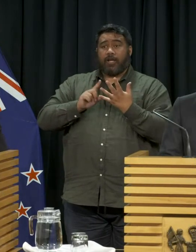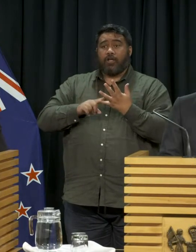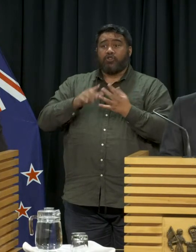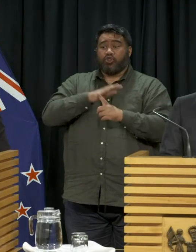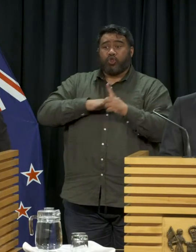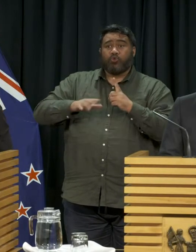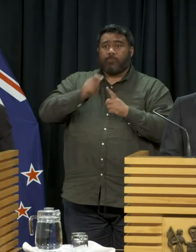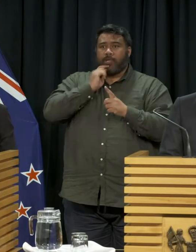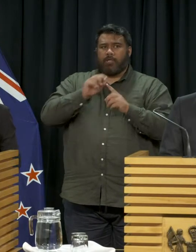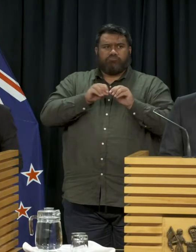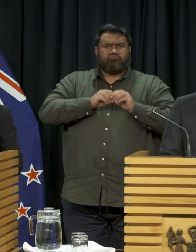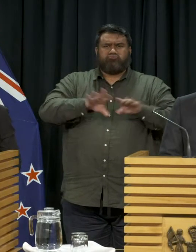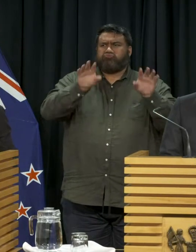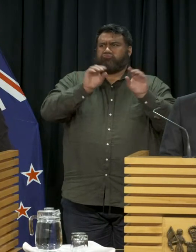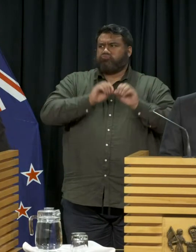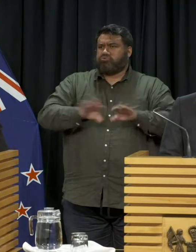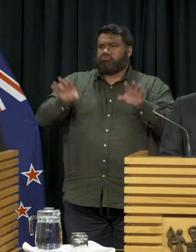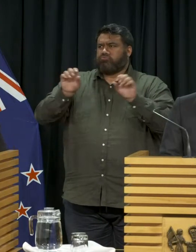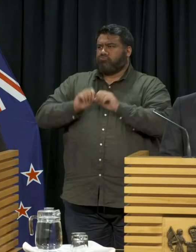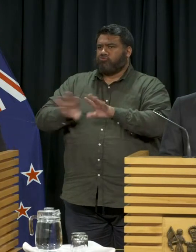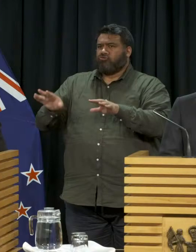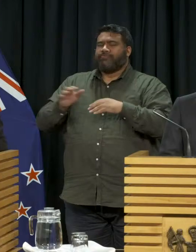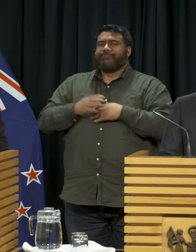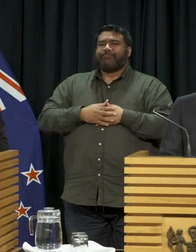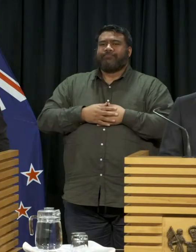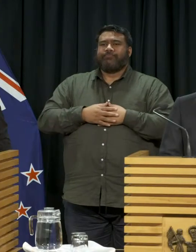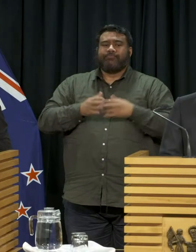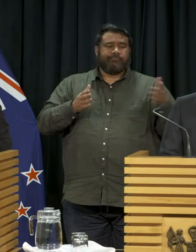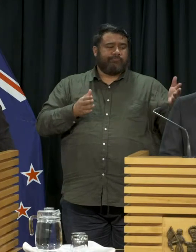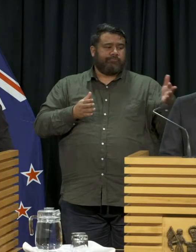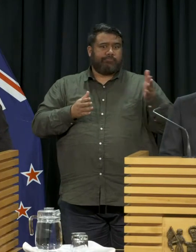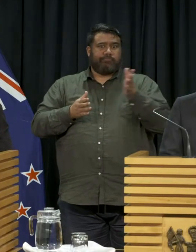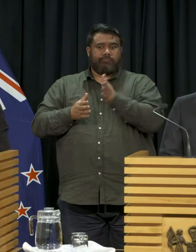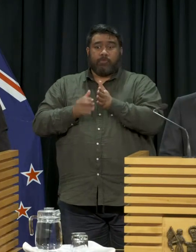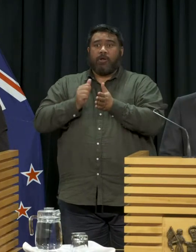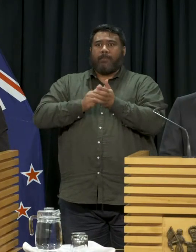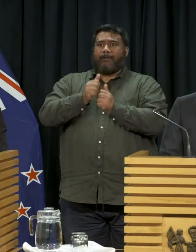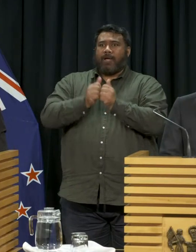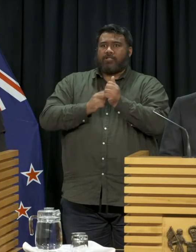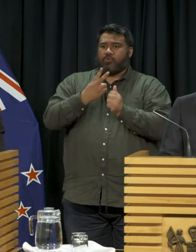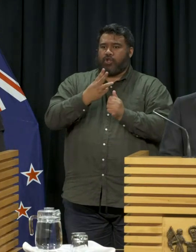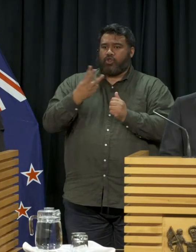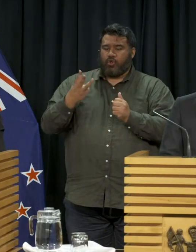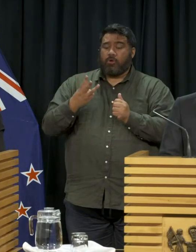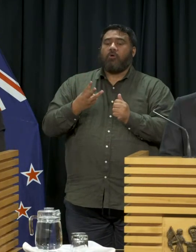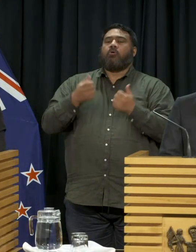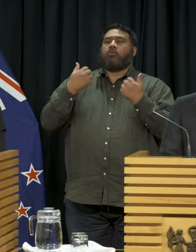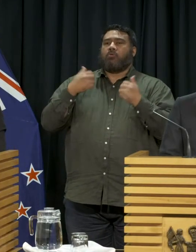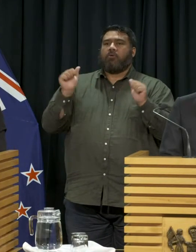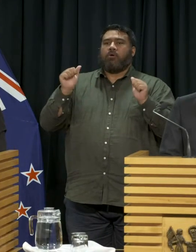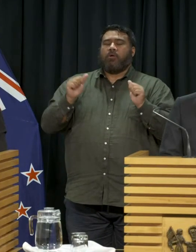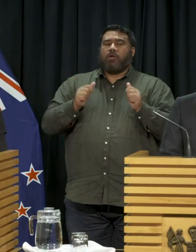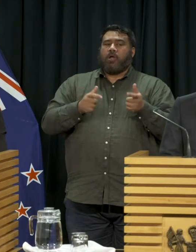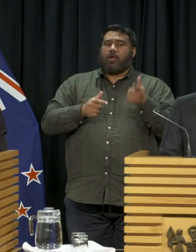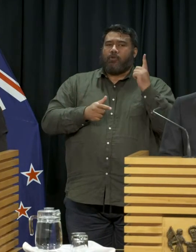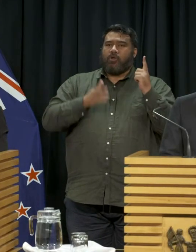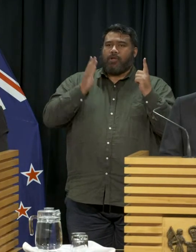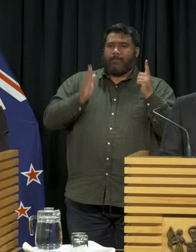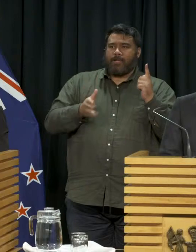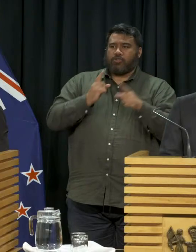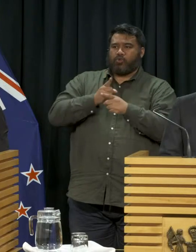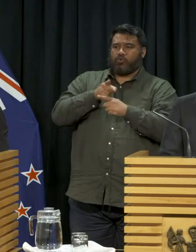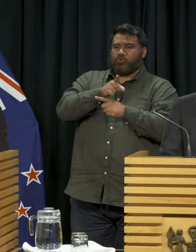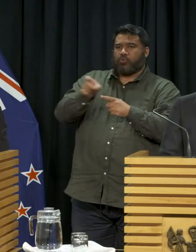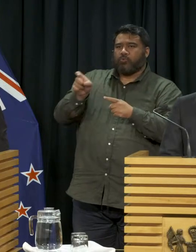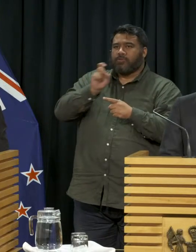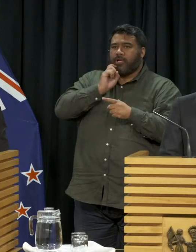On March 23rd, efforts were stepped up, requiring employers to have individual conversations with workers to identify and record their